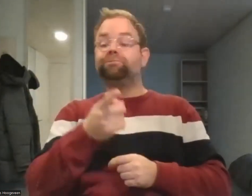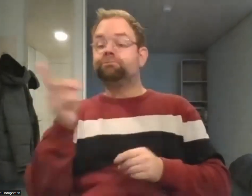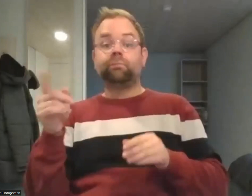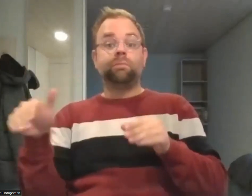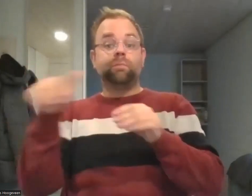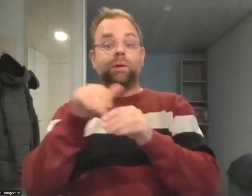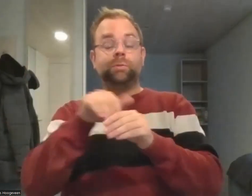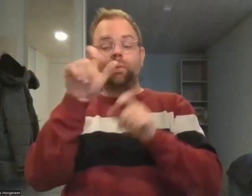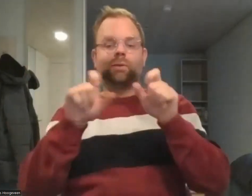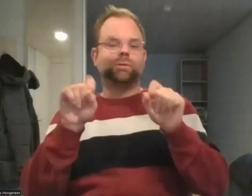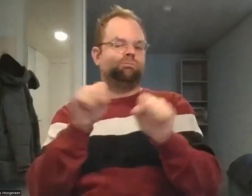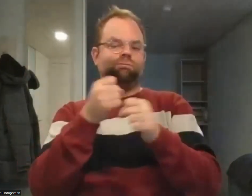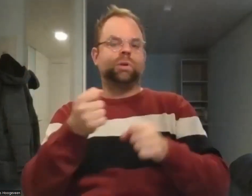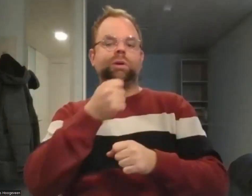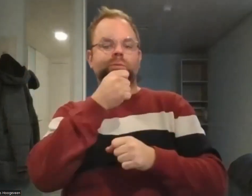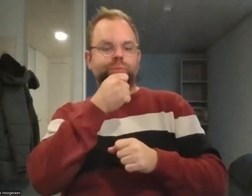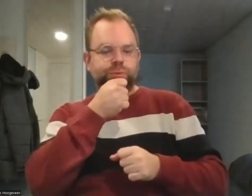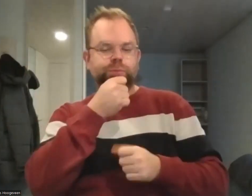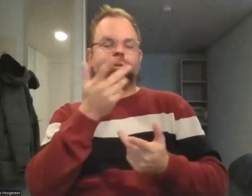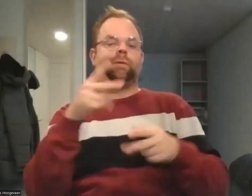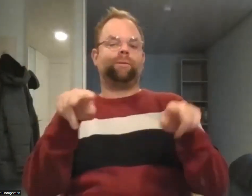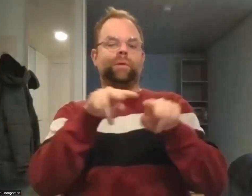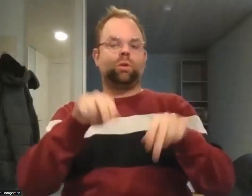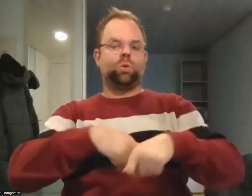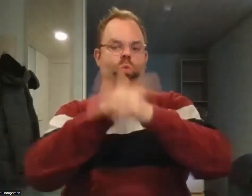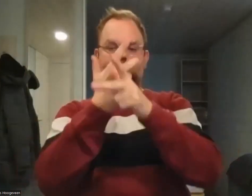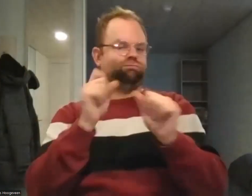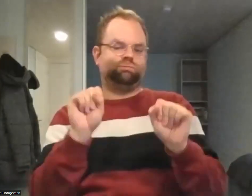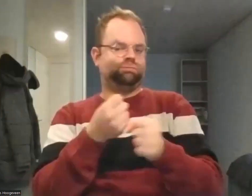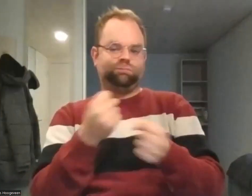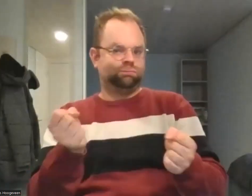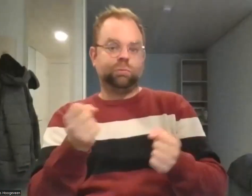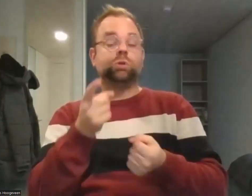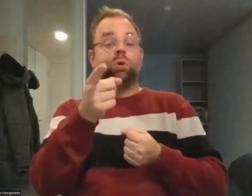have a question, kindly leave them in Q&A section.